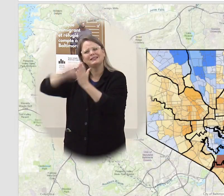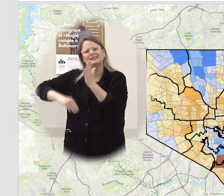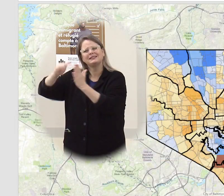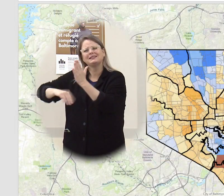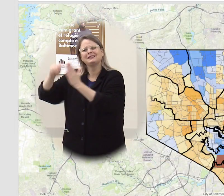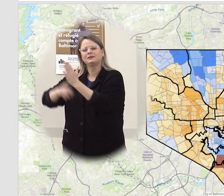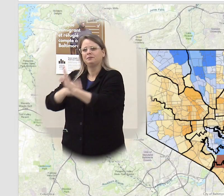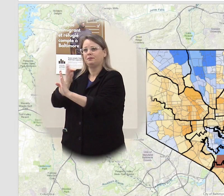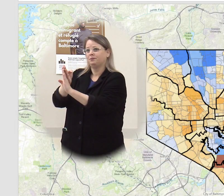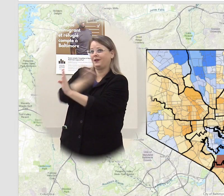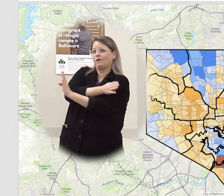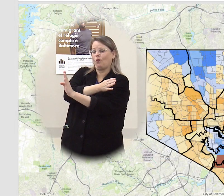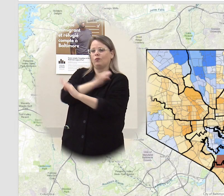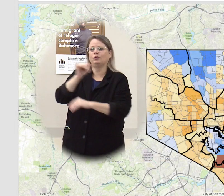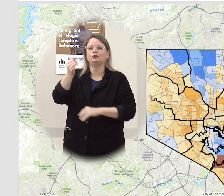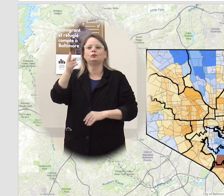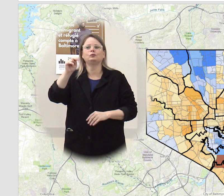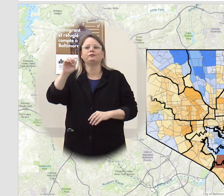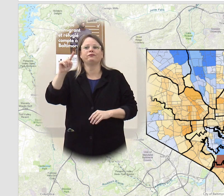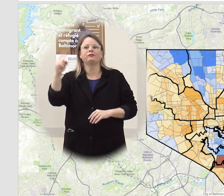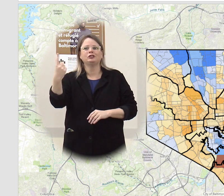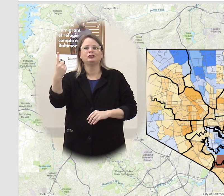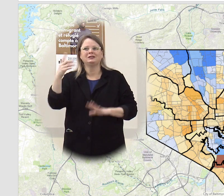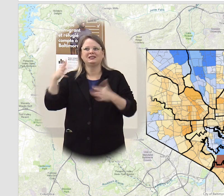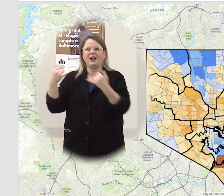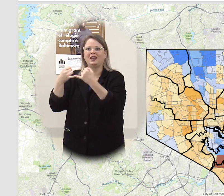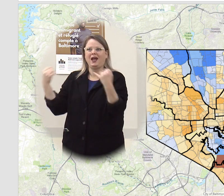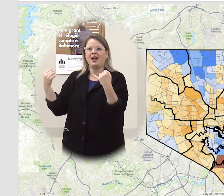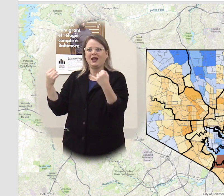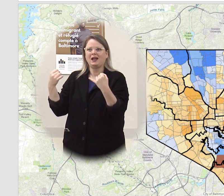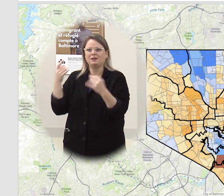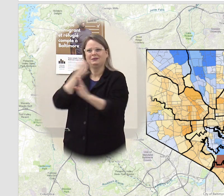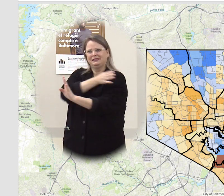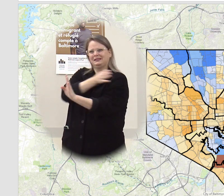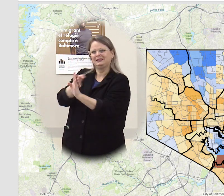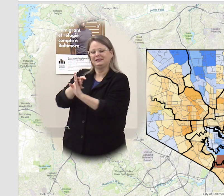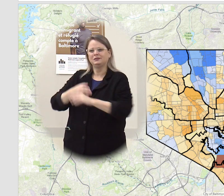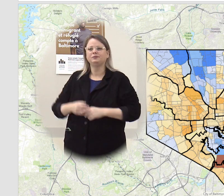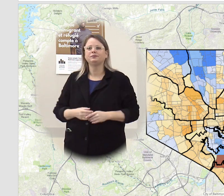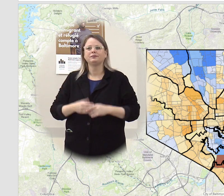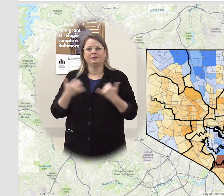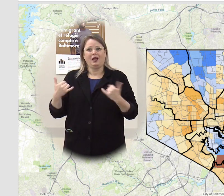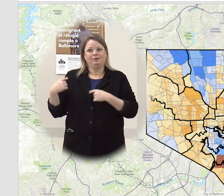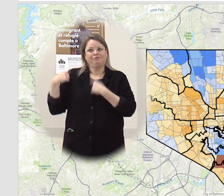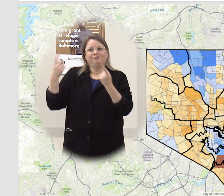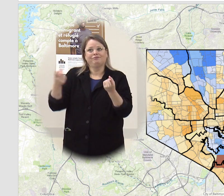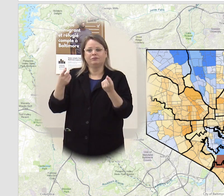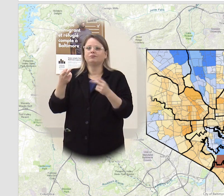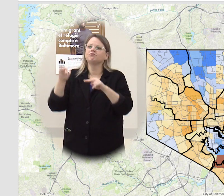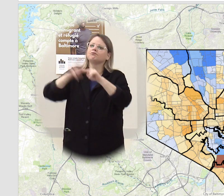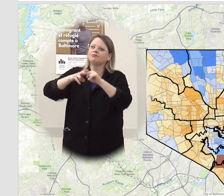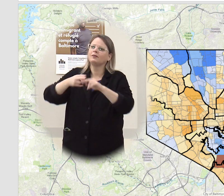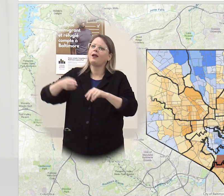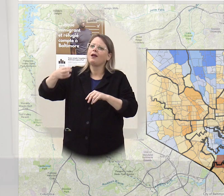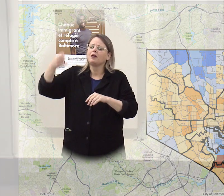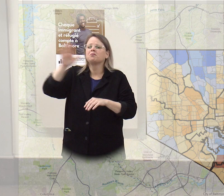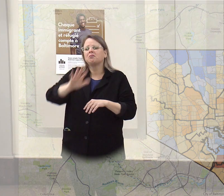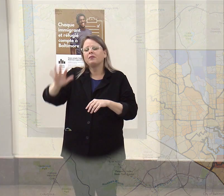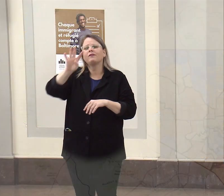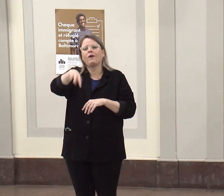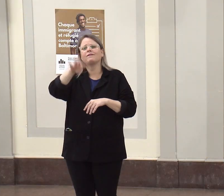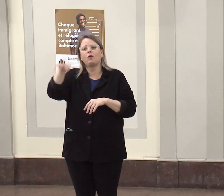now, Baltimore is at 44.6% household response and leading many major cities in our peer